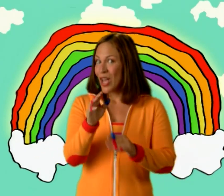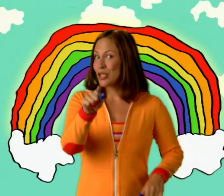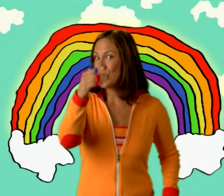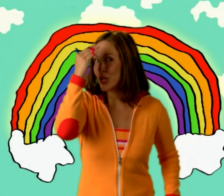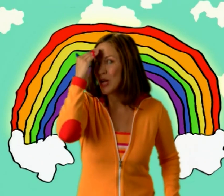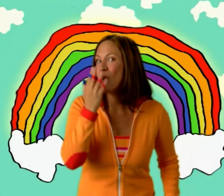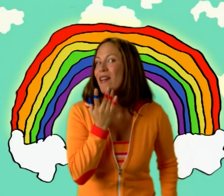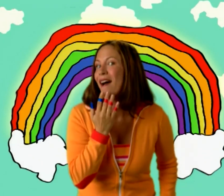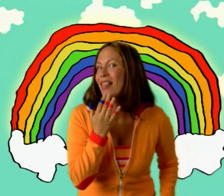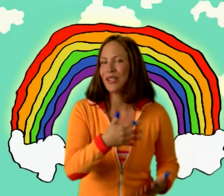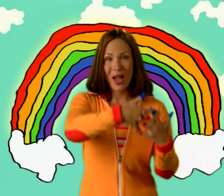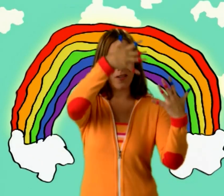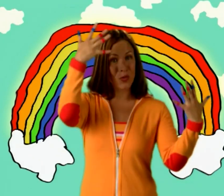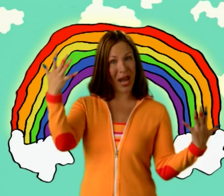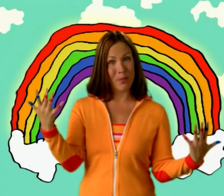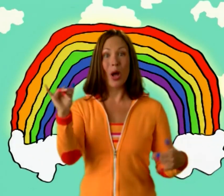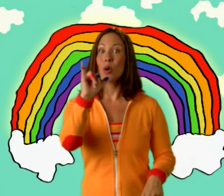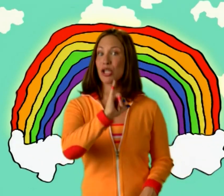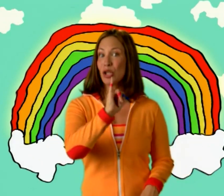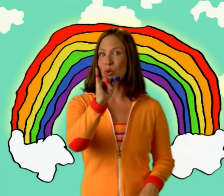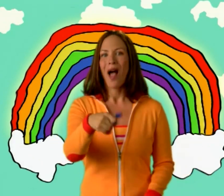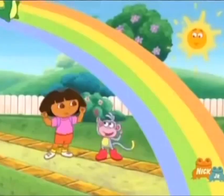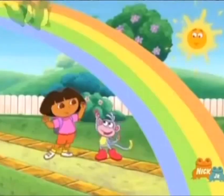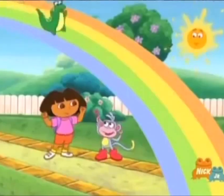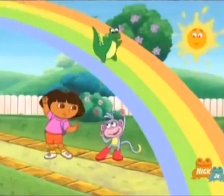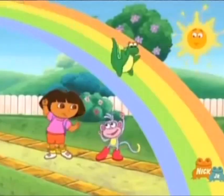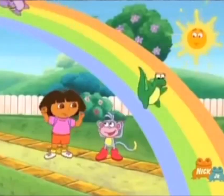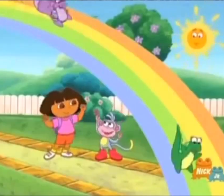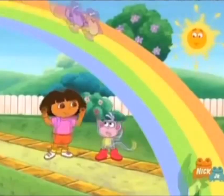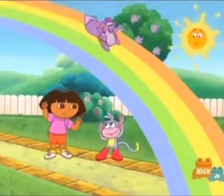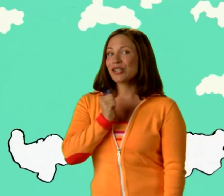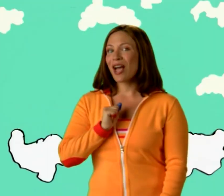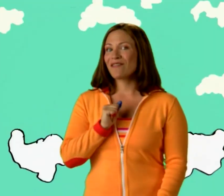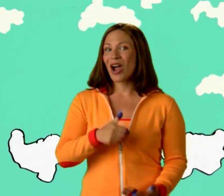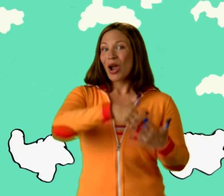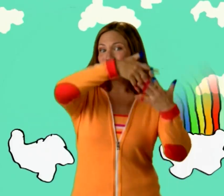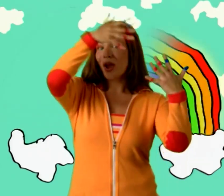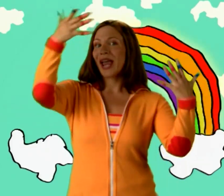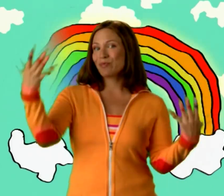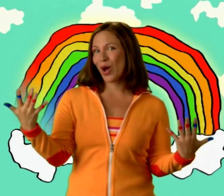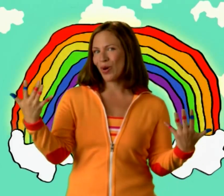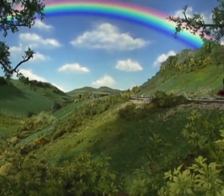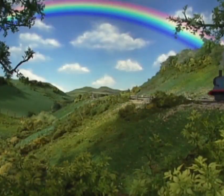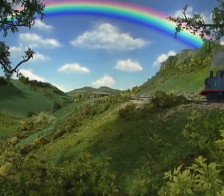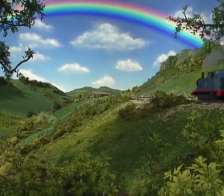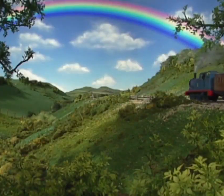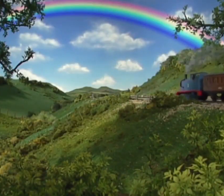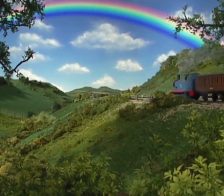Do you know the colors of our rainbow, too? Alex knows the colors of our rainbow. Leah